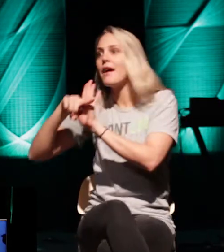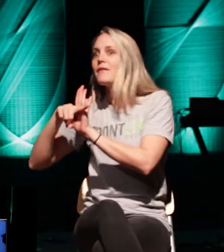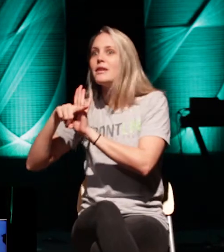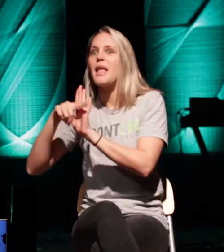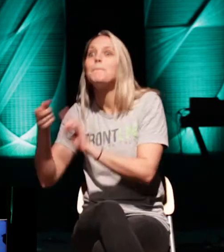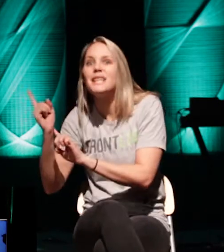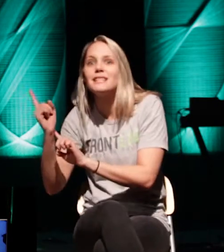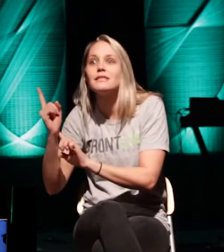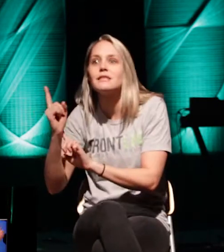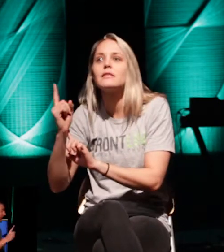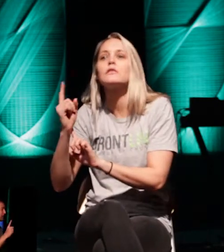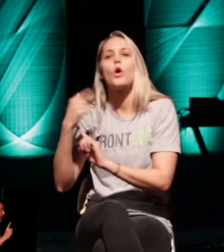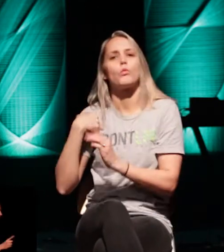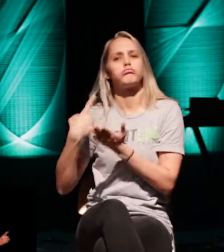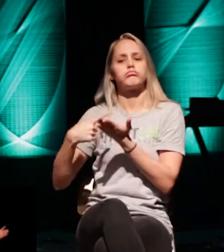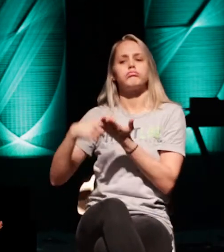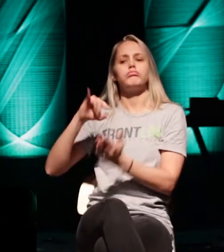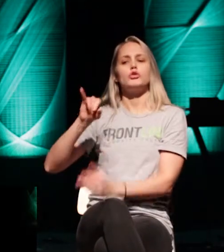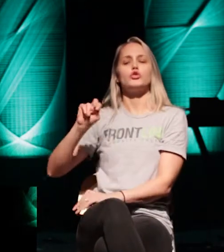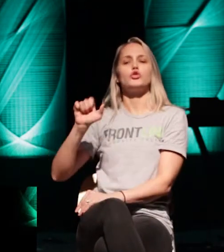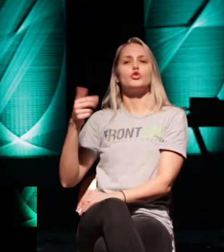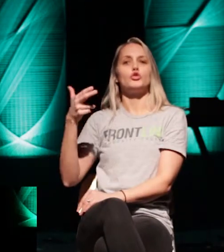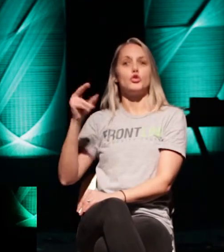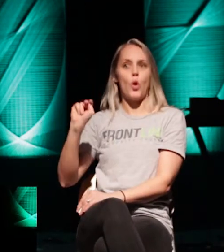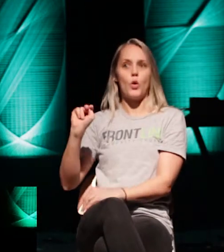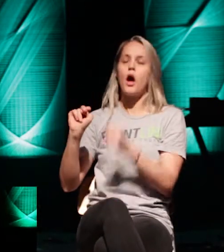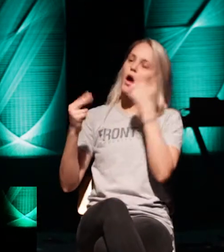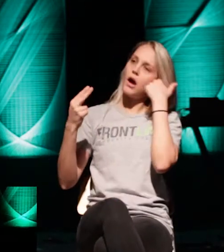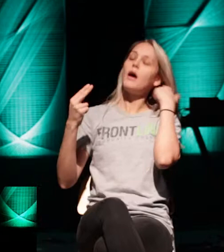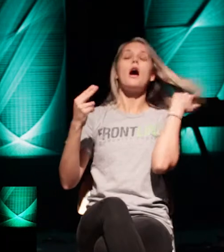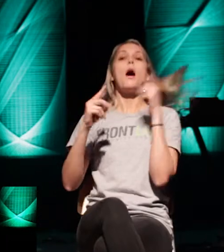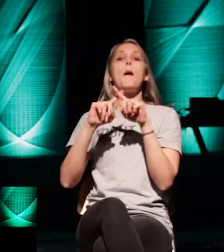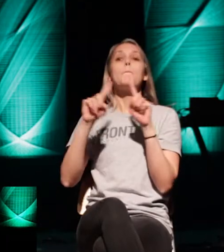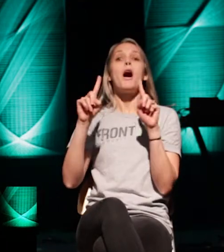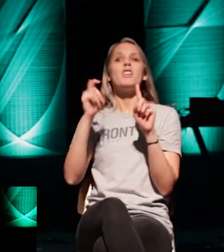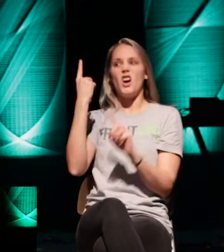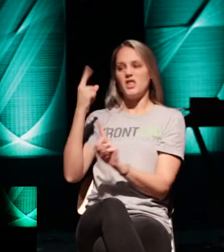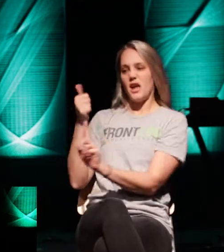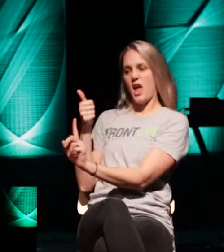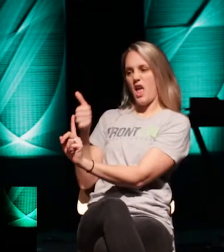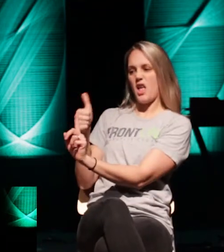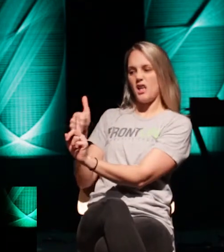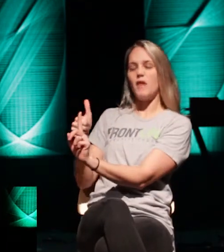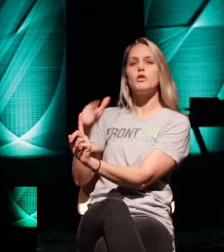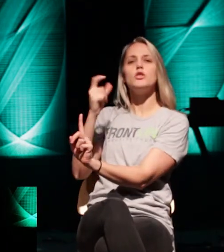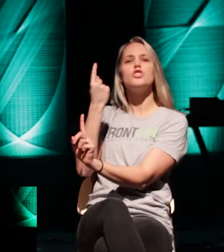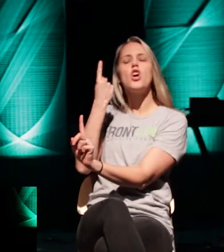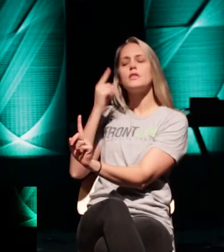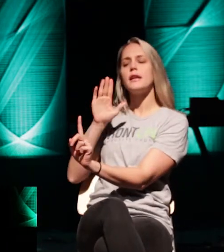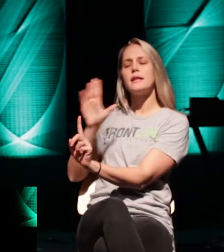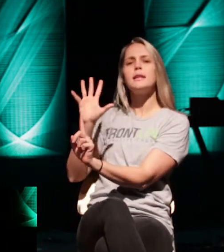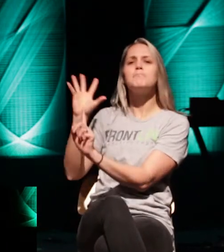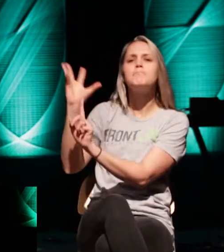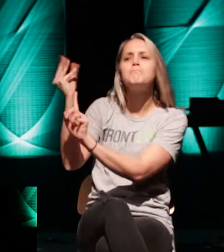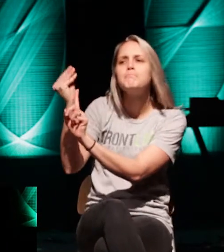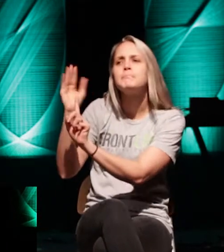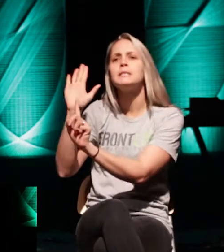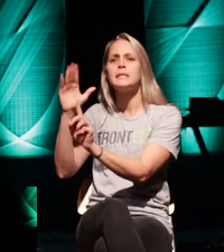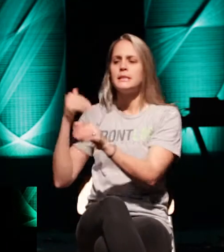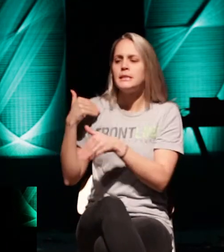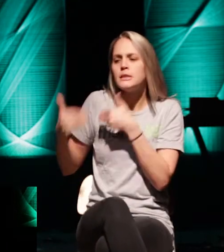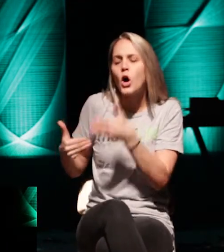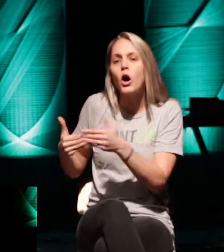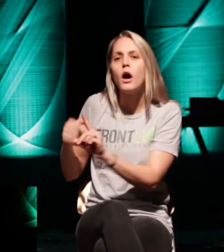Jonah, you need to understand one piece of information ahead of time, and that's Jonah. Jonah's heritage is he's an